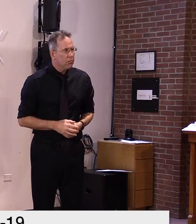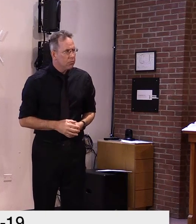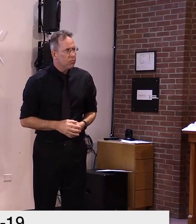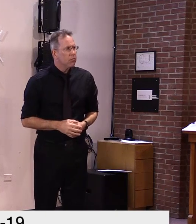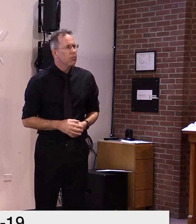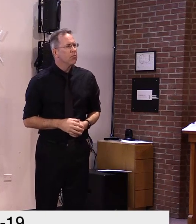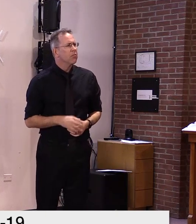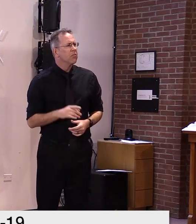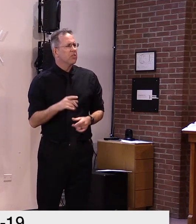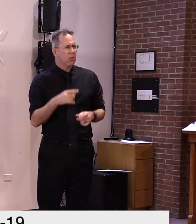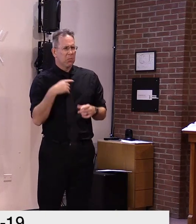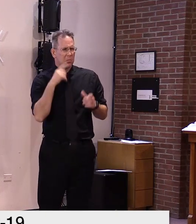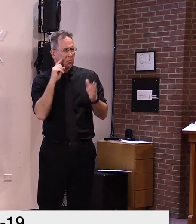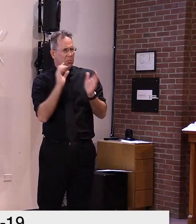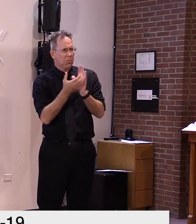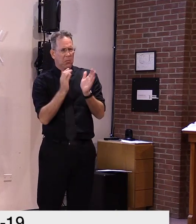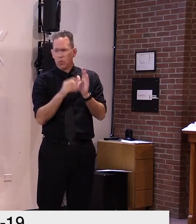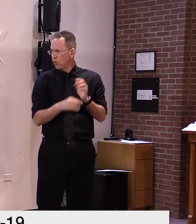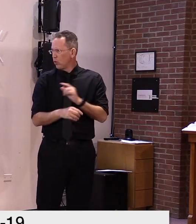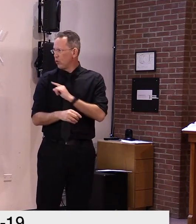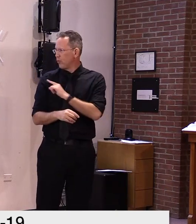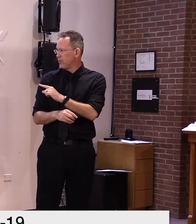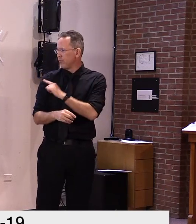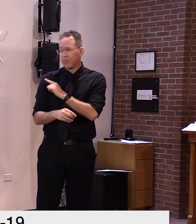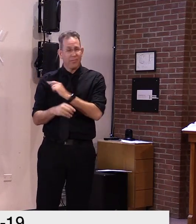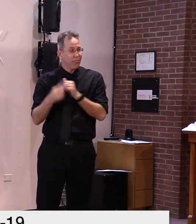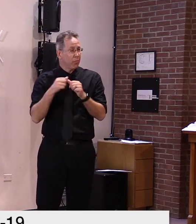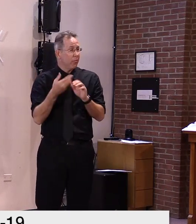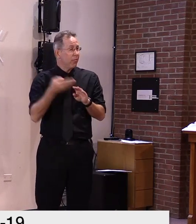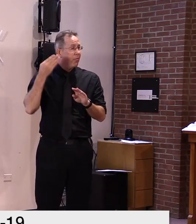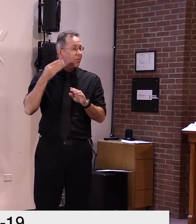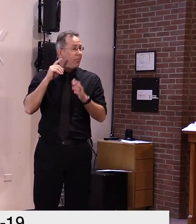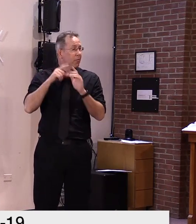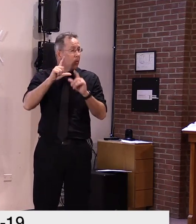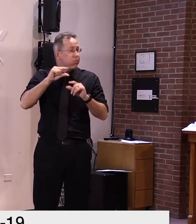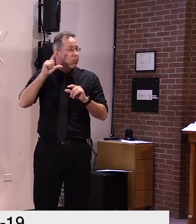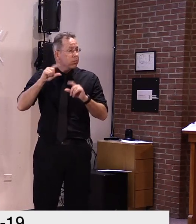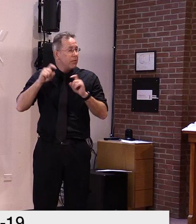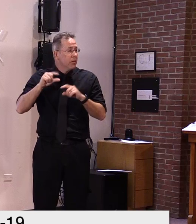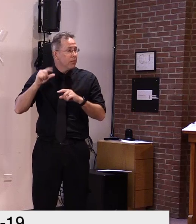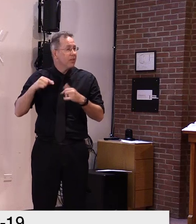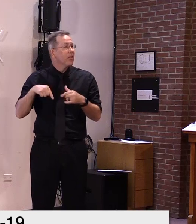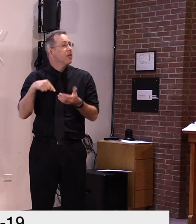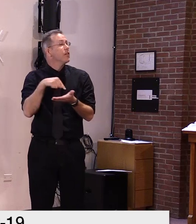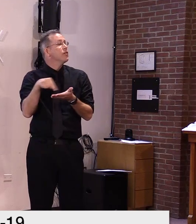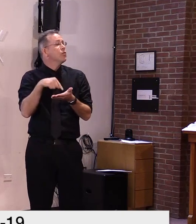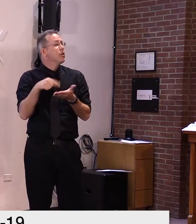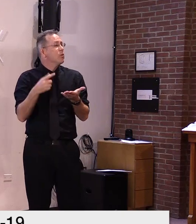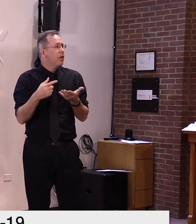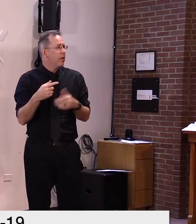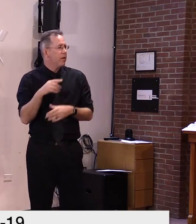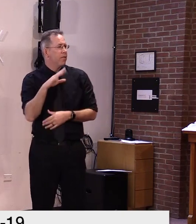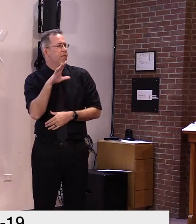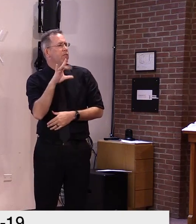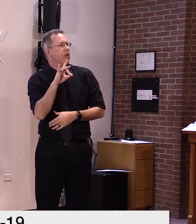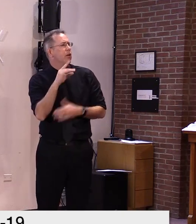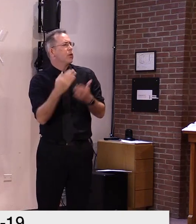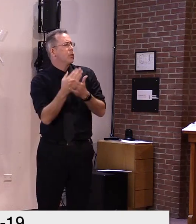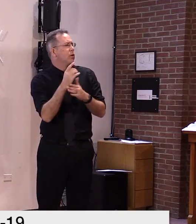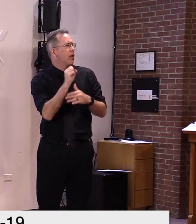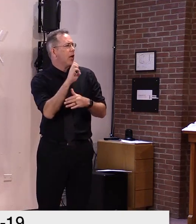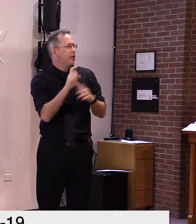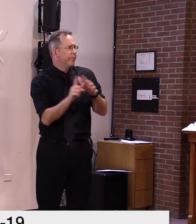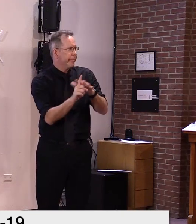counts, but we did see a decrease compared to last week, 58 cases compared to 72 last week. But if you do add up